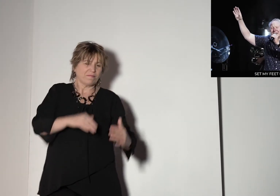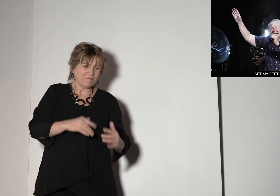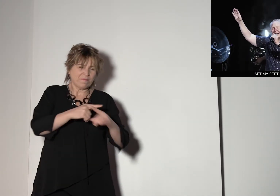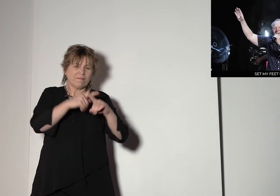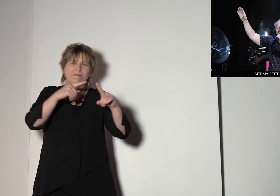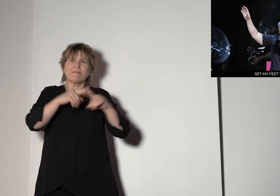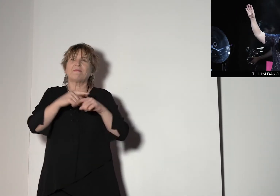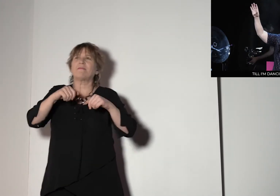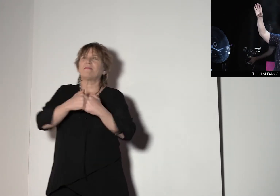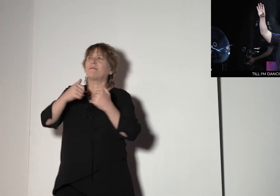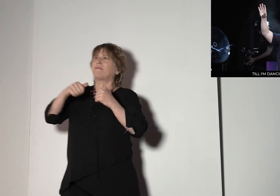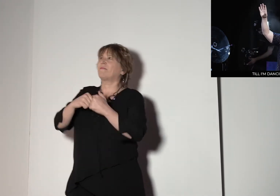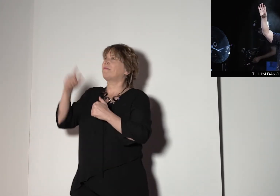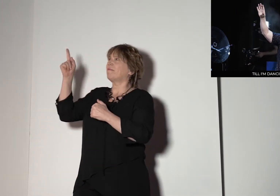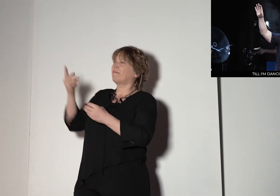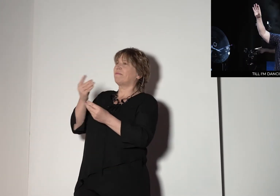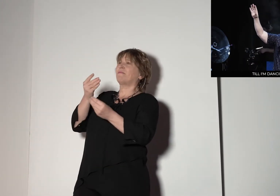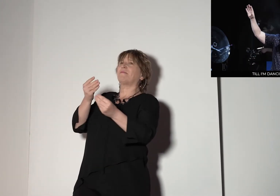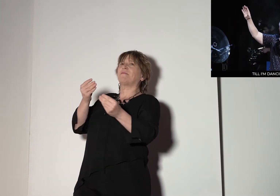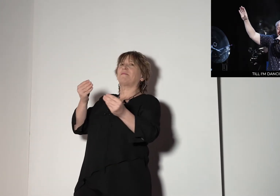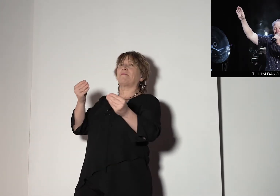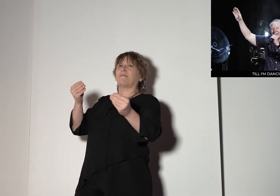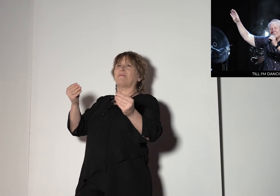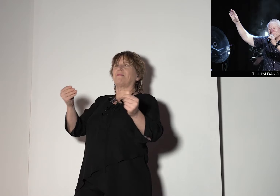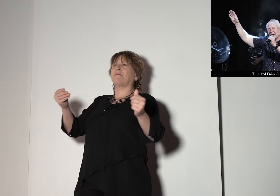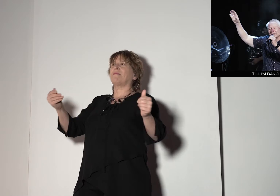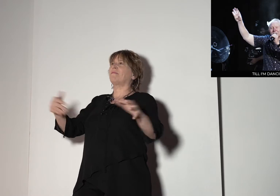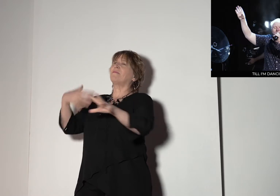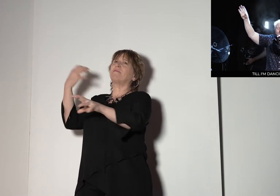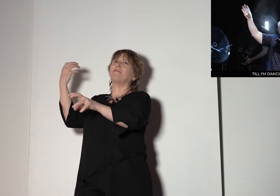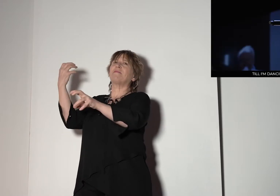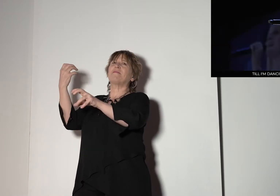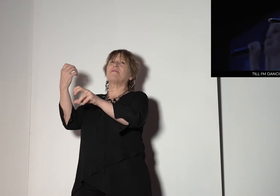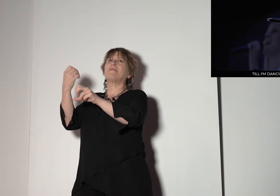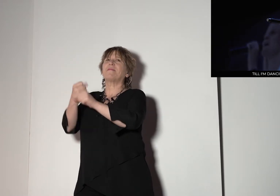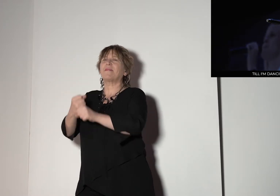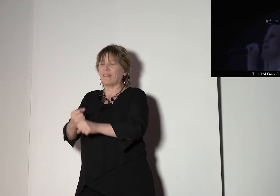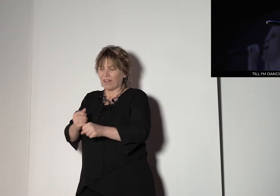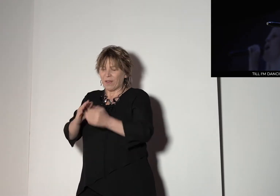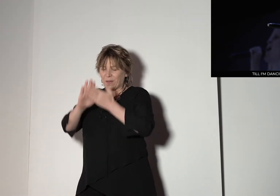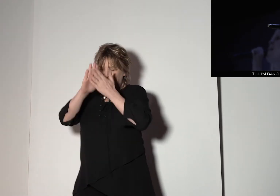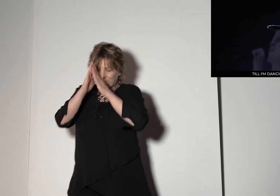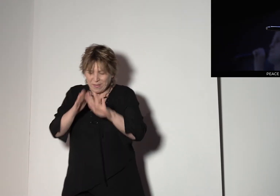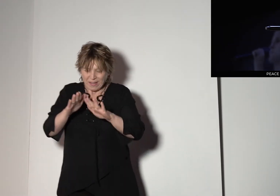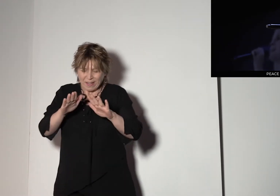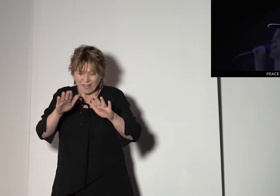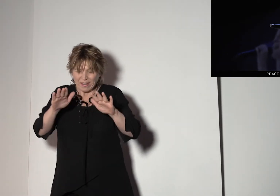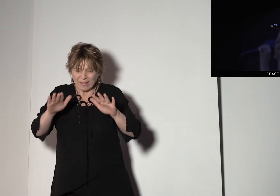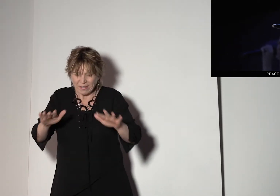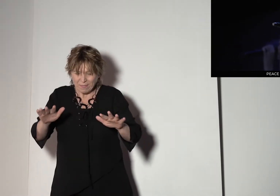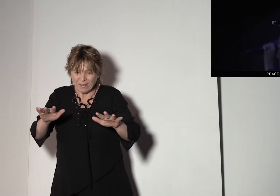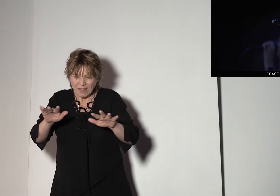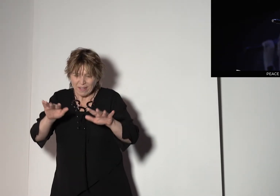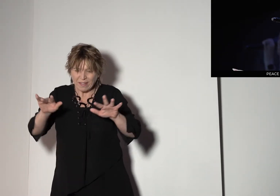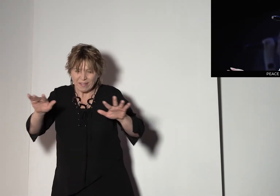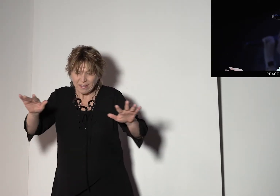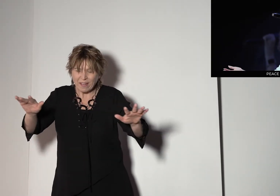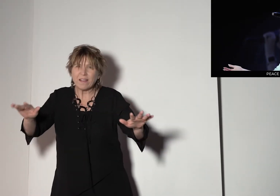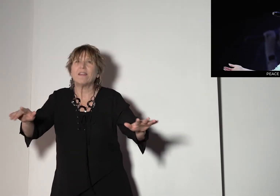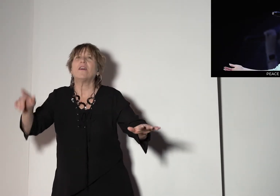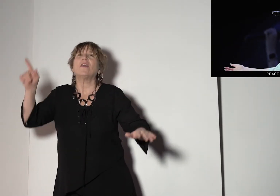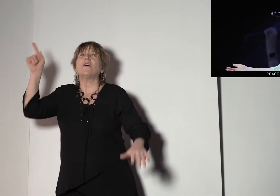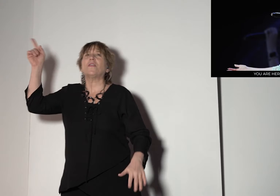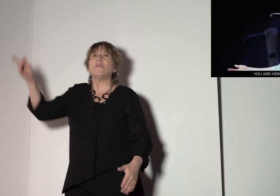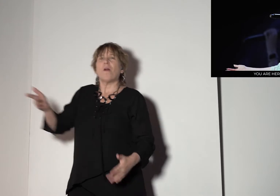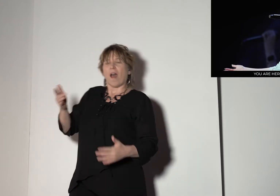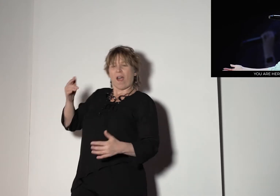the sea, till I'm dancing in the deep love. Peace be